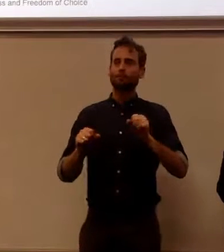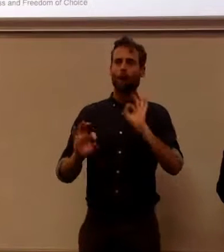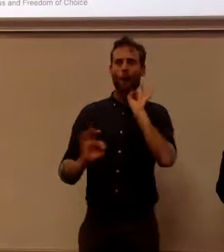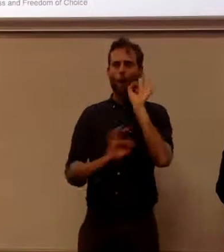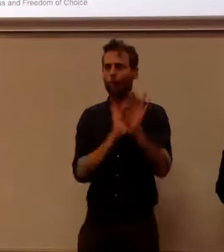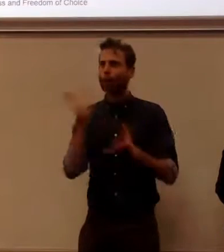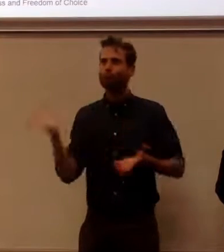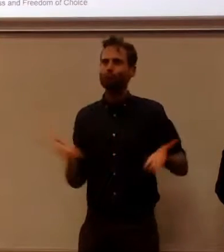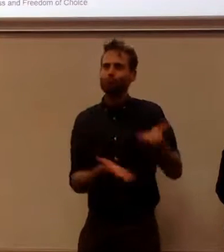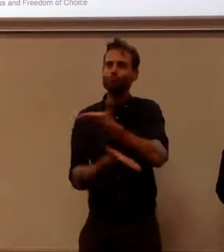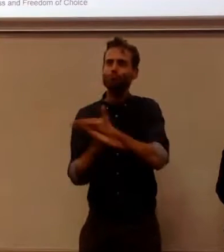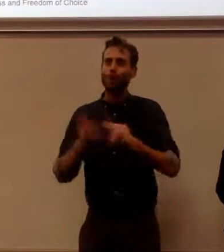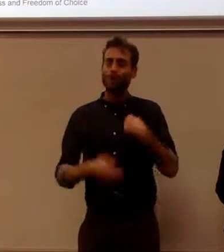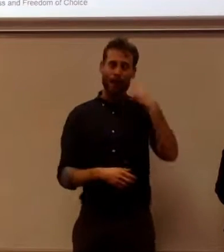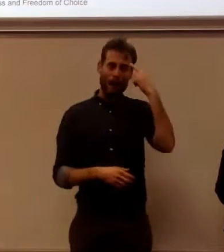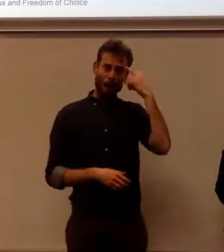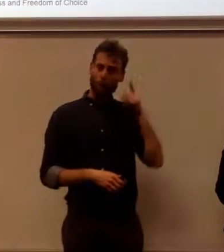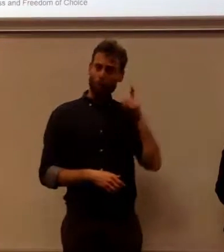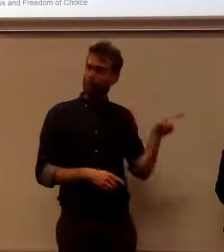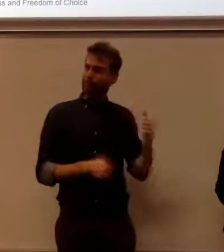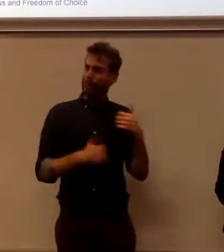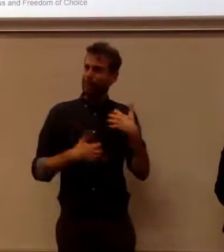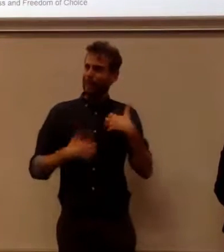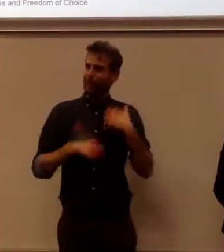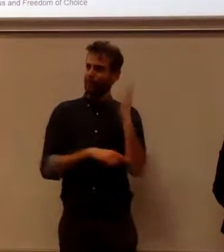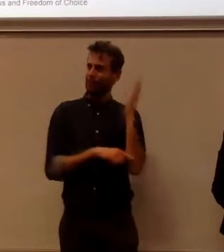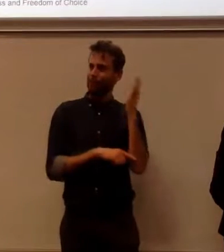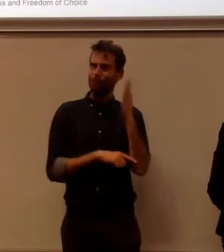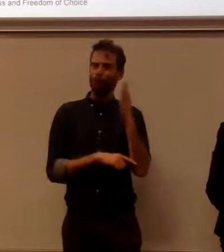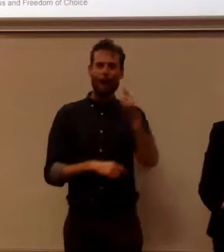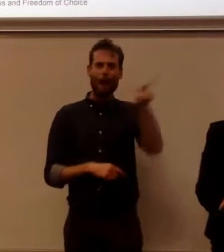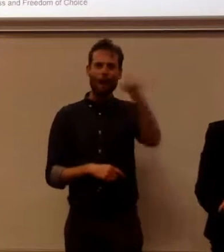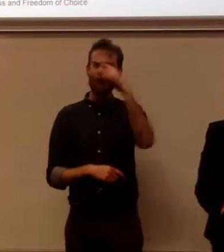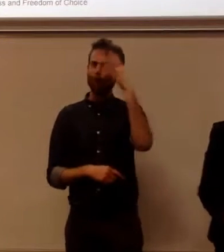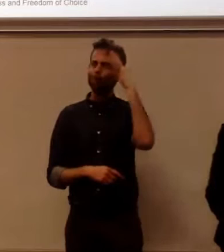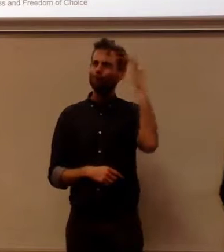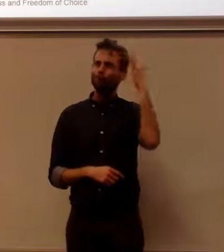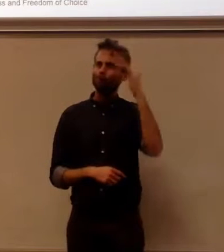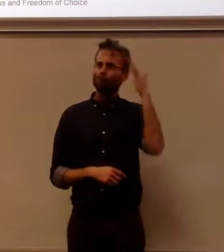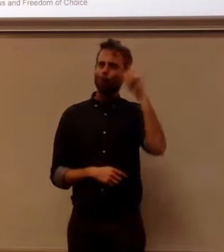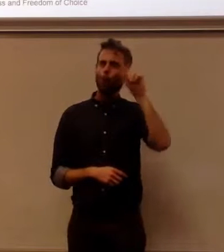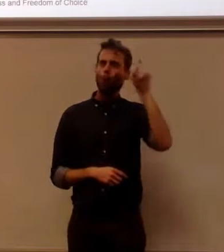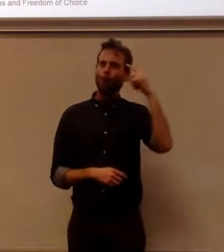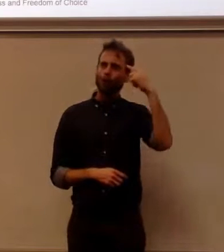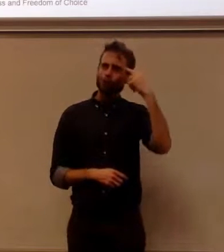interesting presentation. I'm sure lots of people are thinking of questions right now.